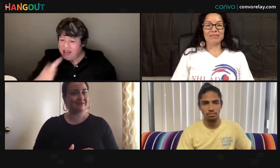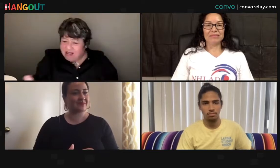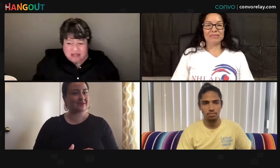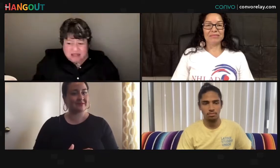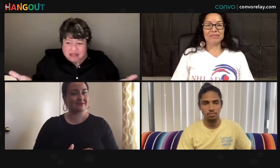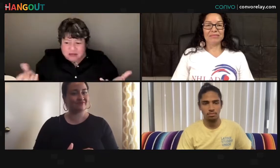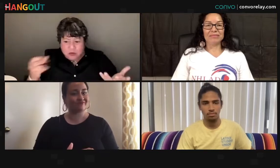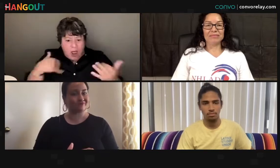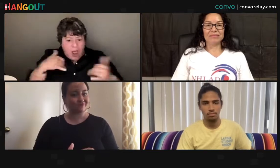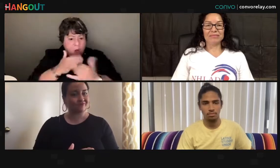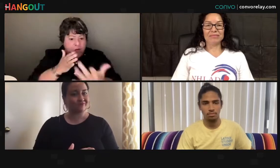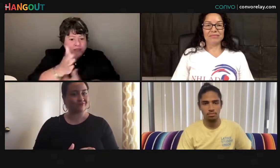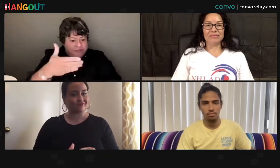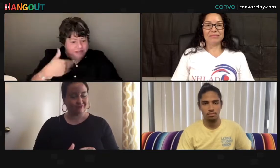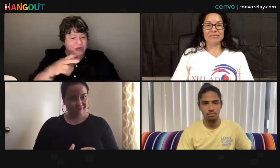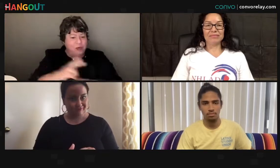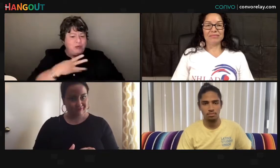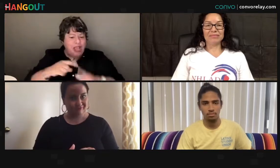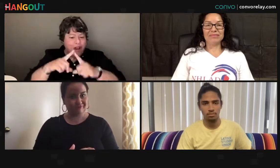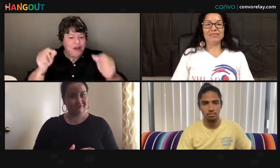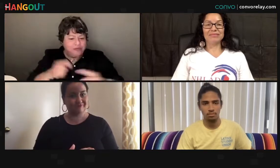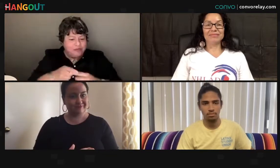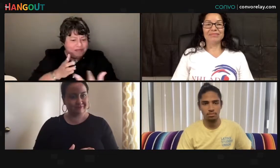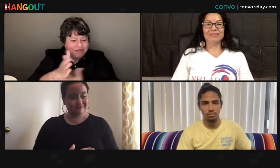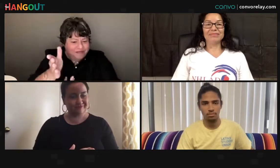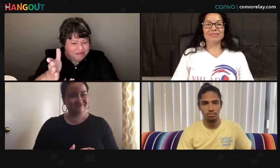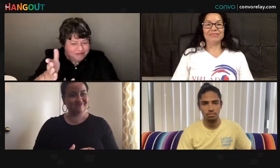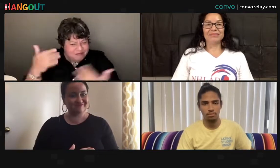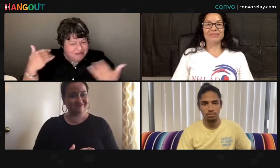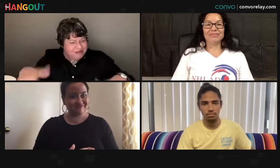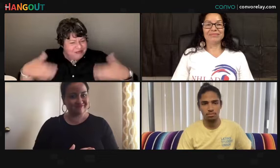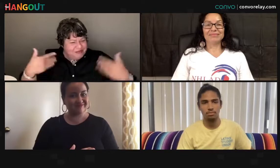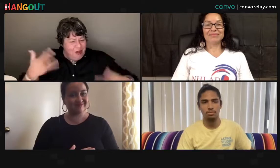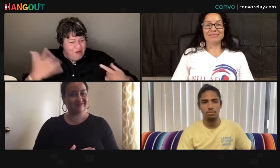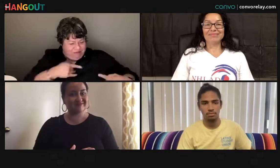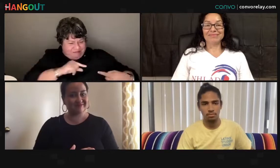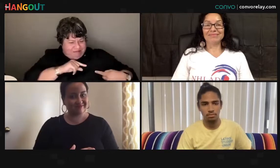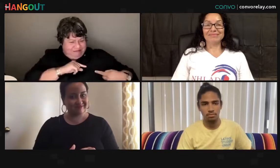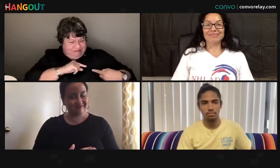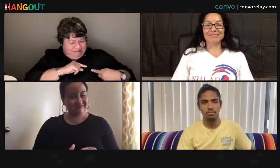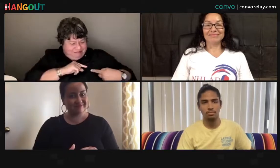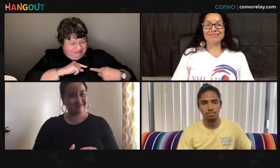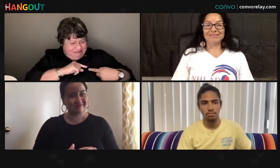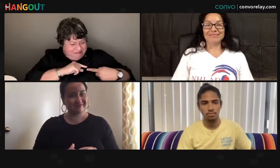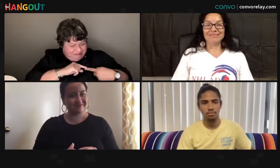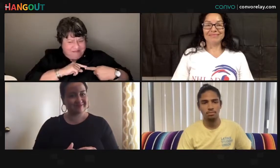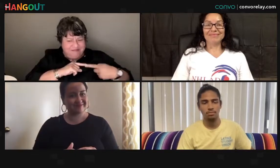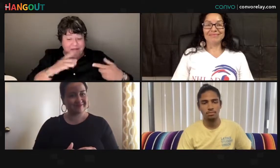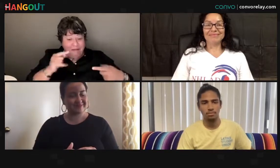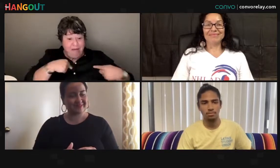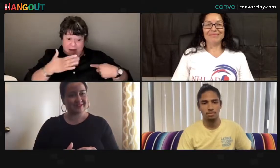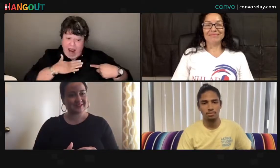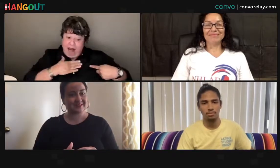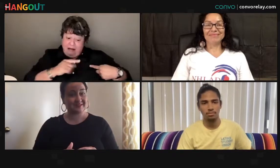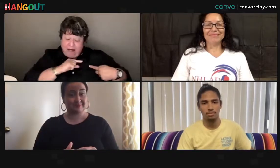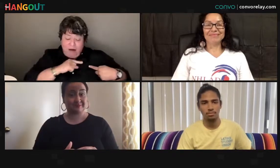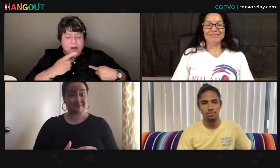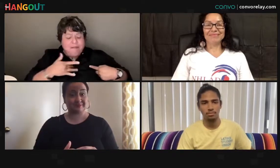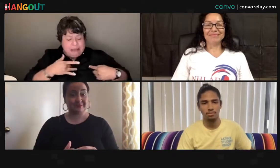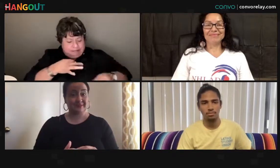me, but I have to say a lot of them didn't. So I had to use my white card to get through life. And I have tremendous guilt because of